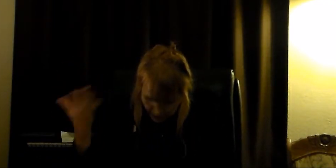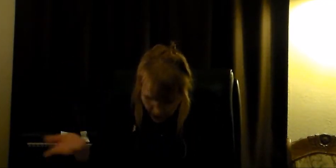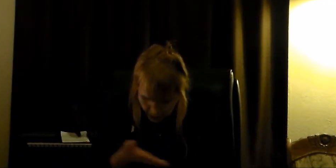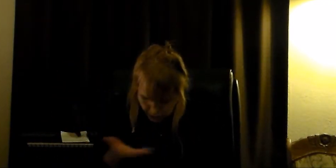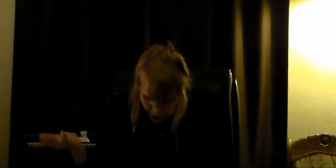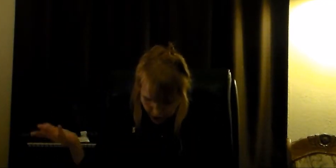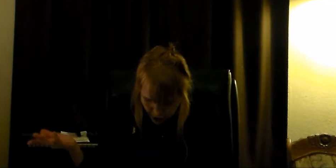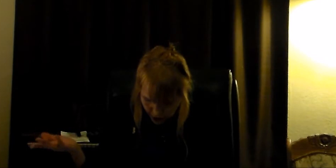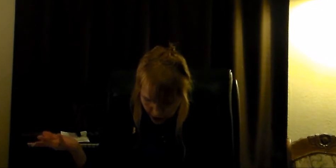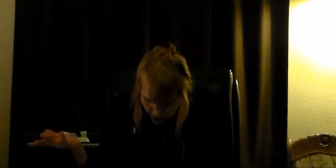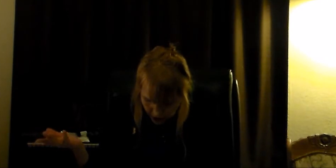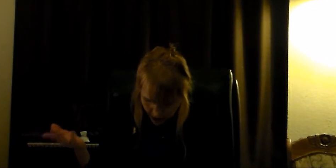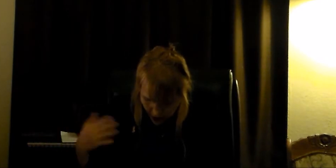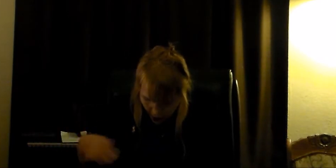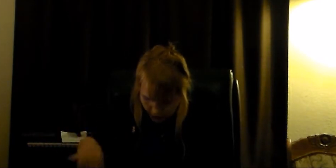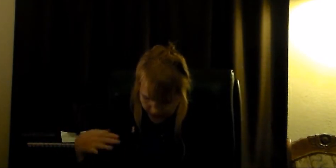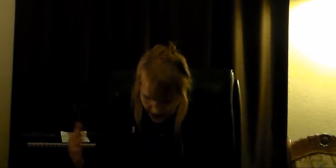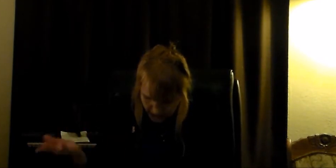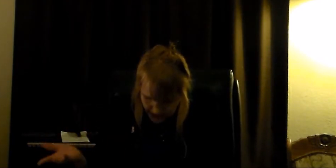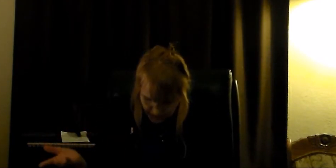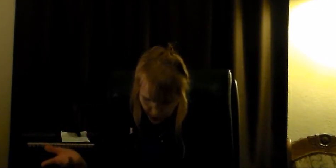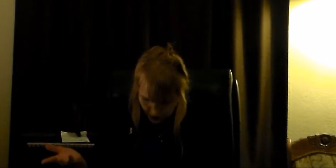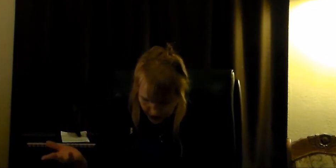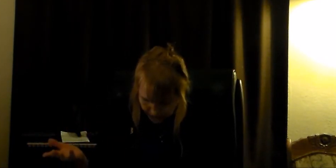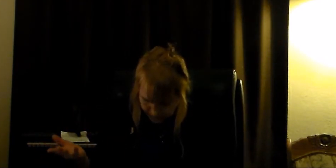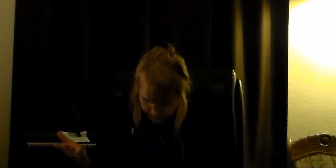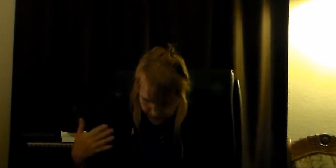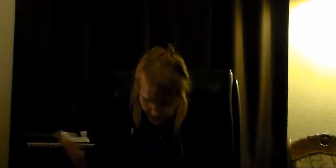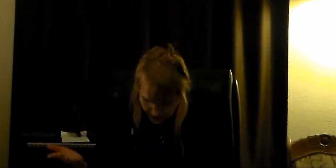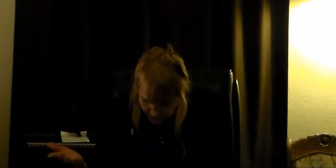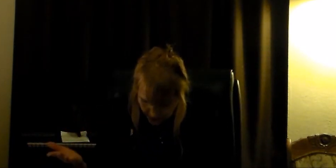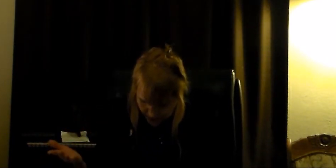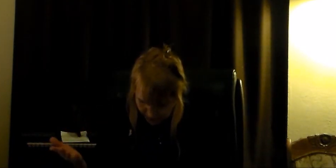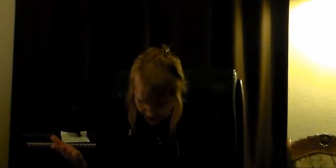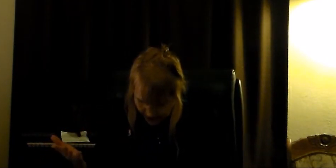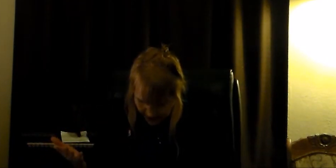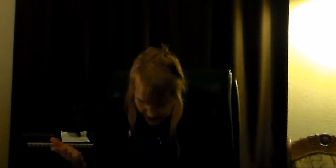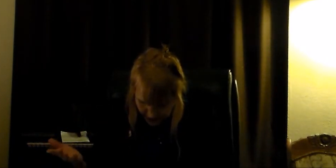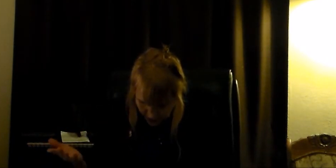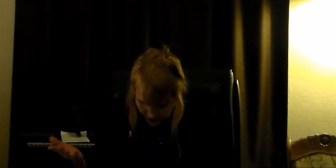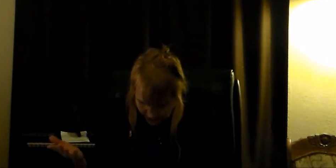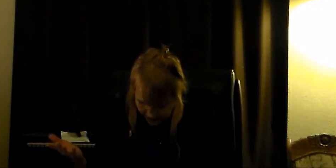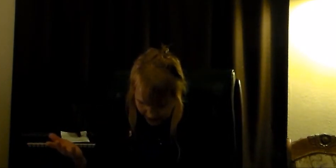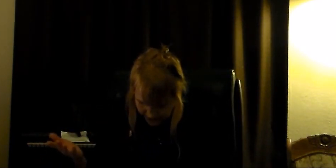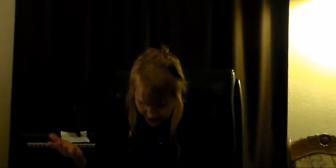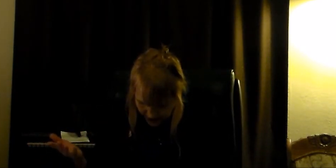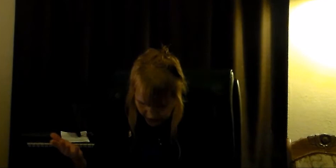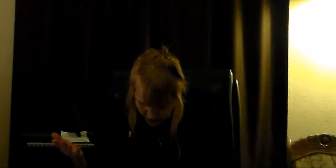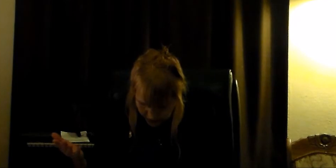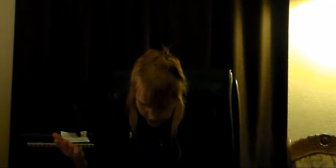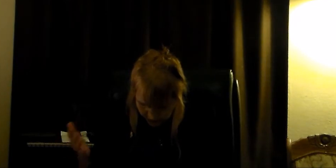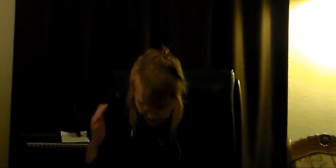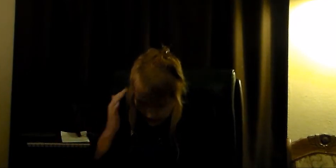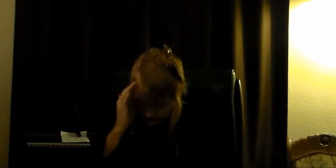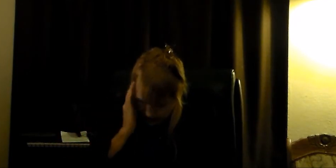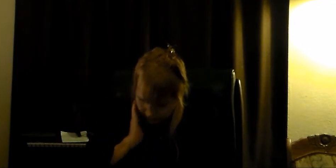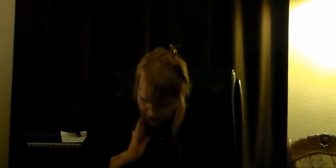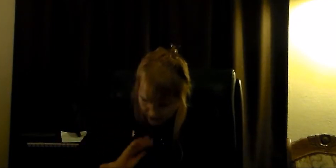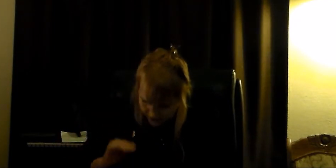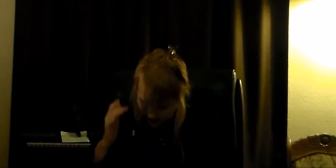will rule over them in the morning. Their forms will decay in the grave, die forever. Far